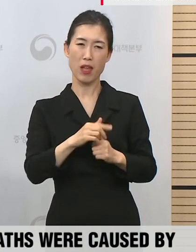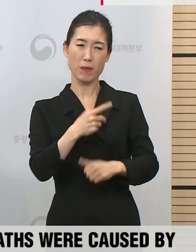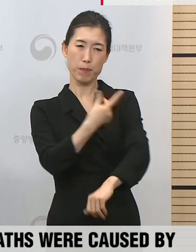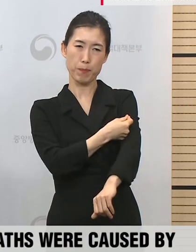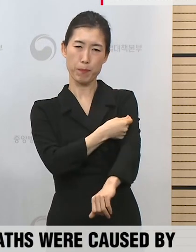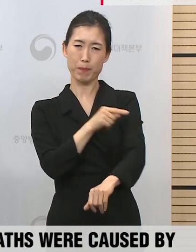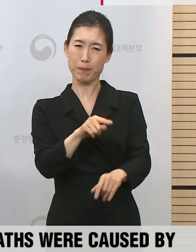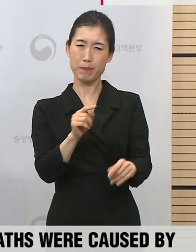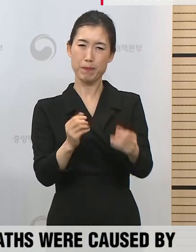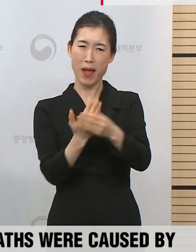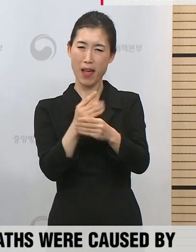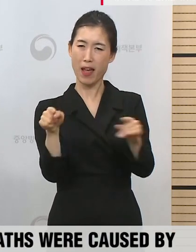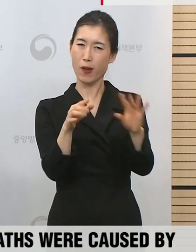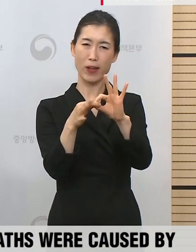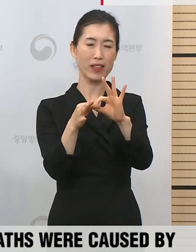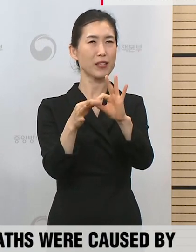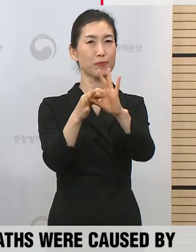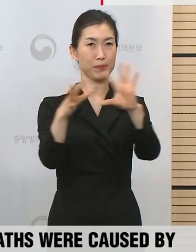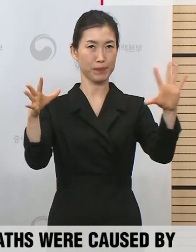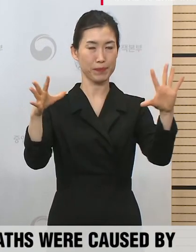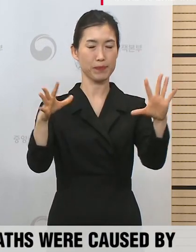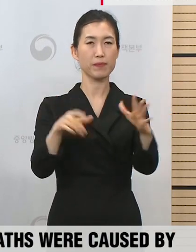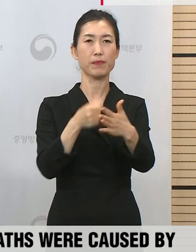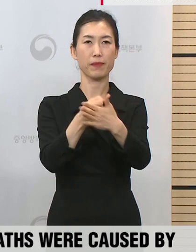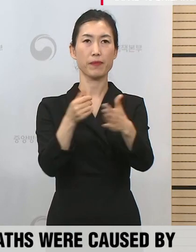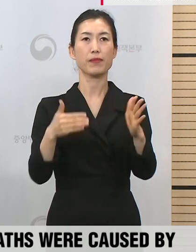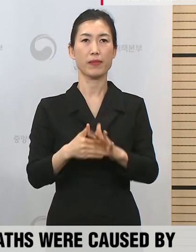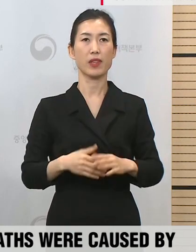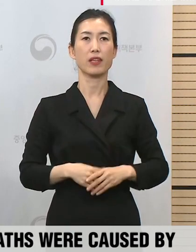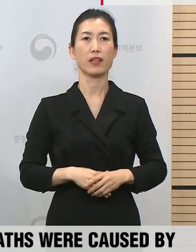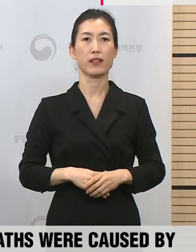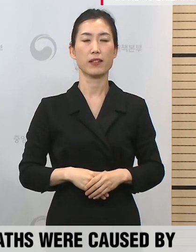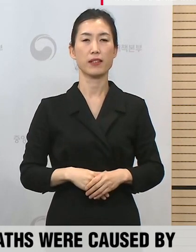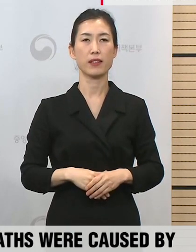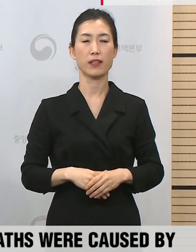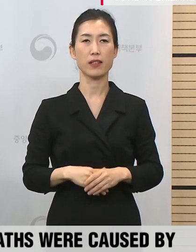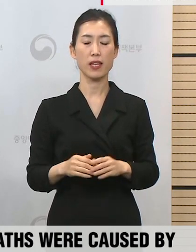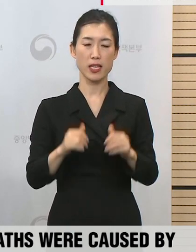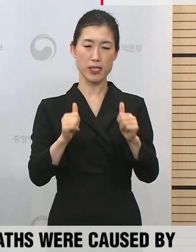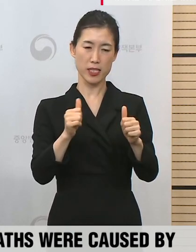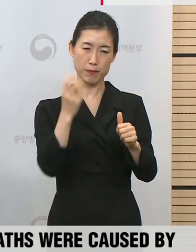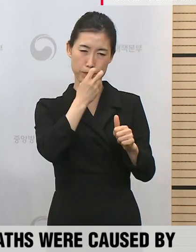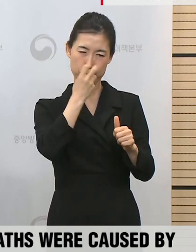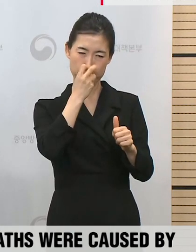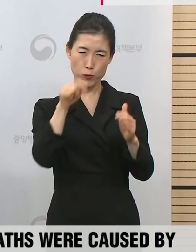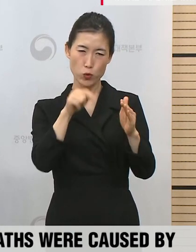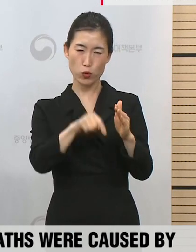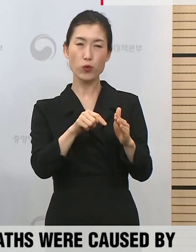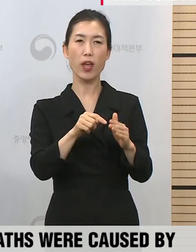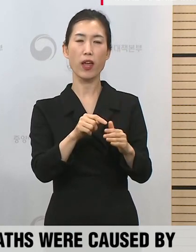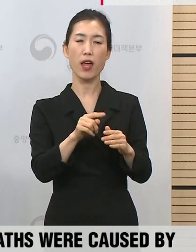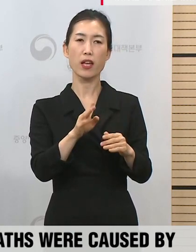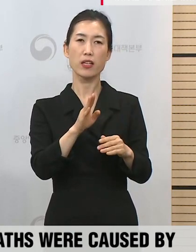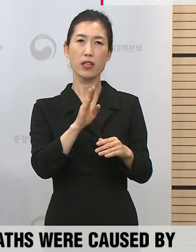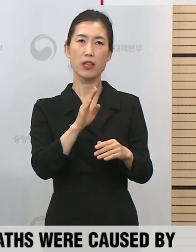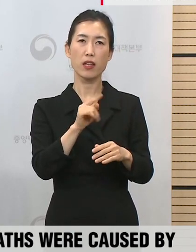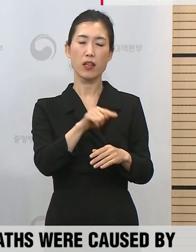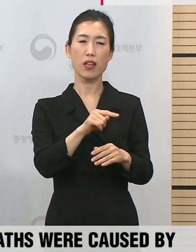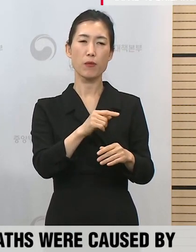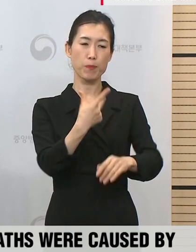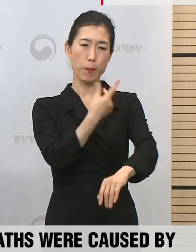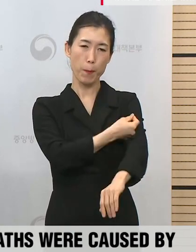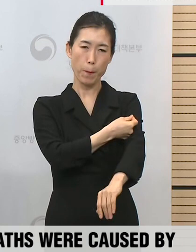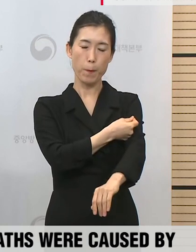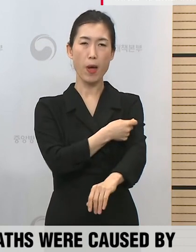because of the other symptoms or other diseases aside from the vaccine. So this was our conclusion. And as for